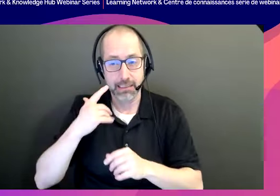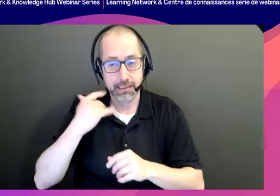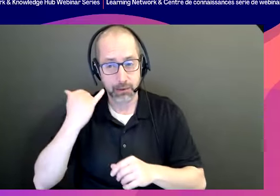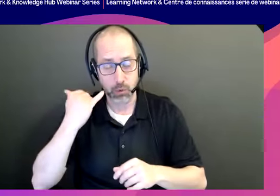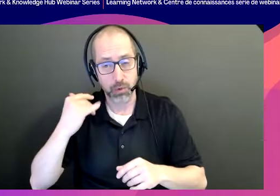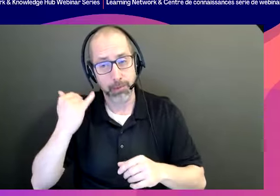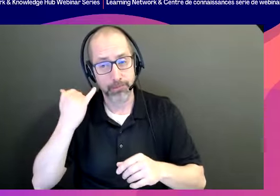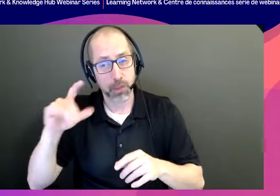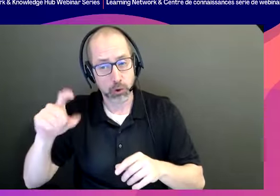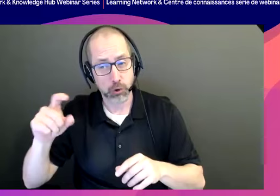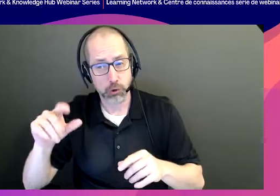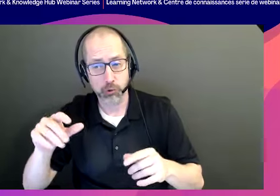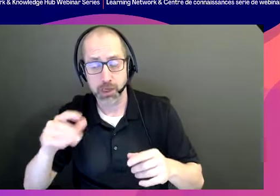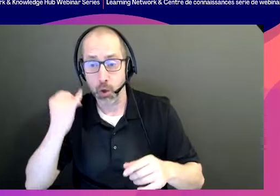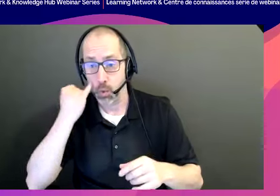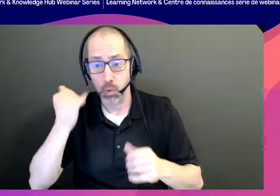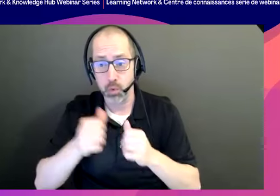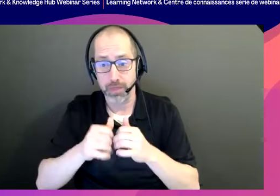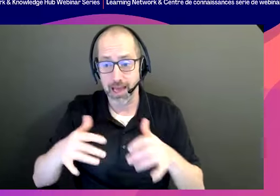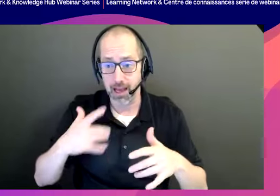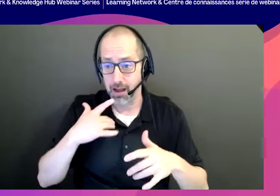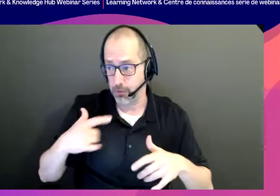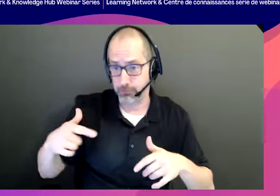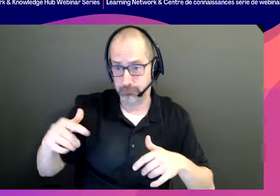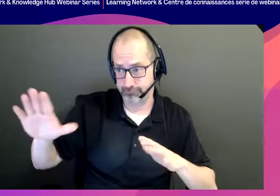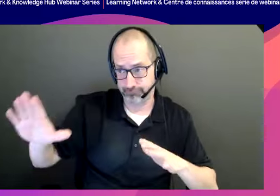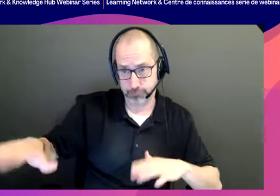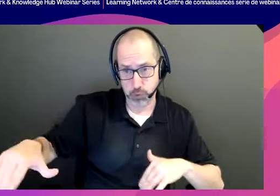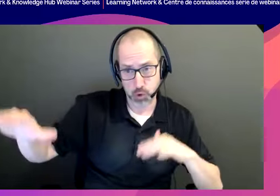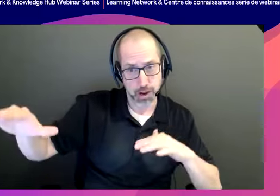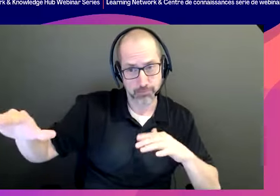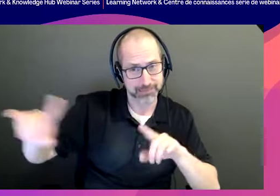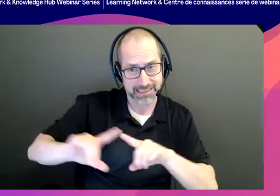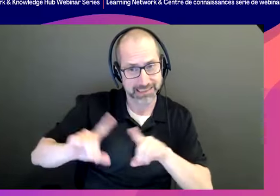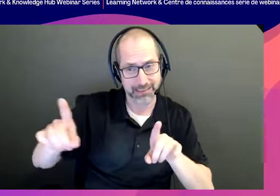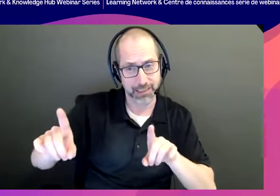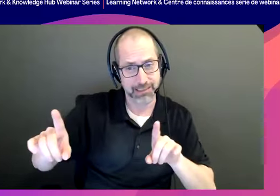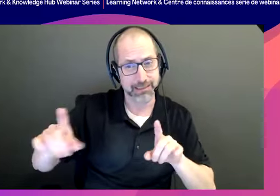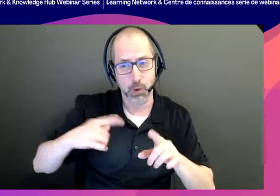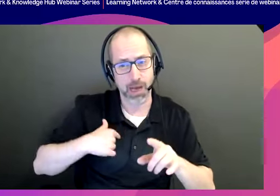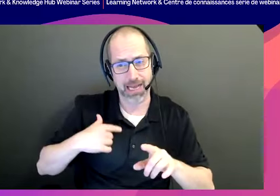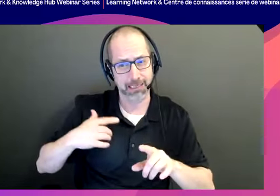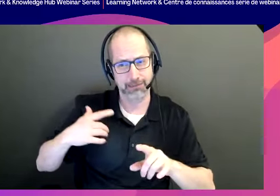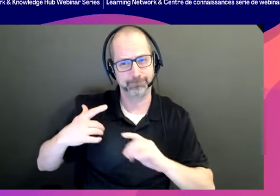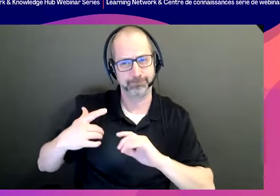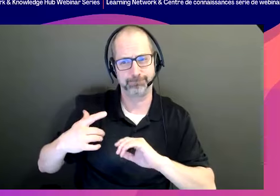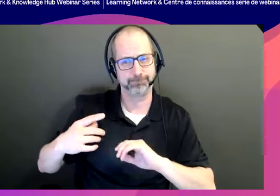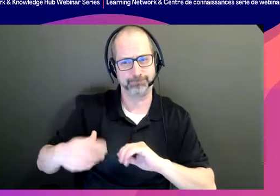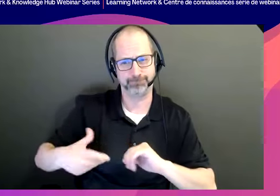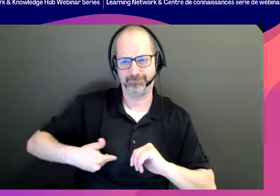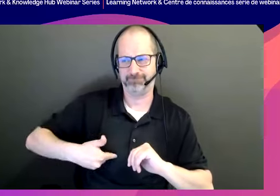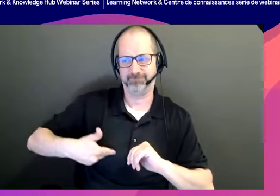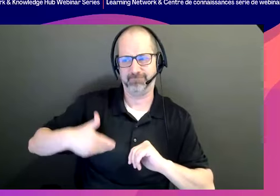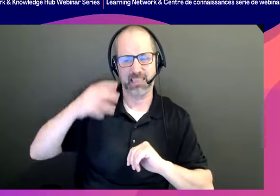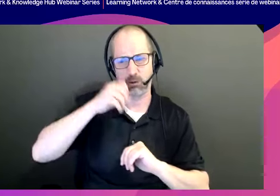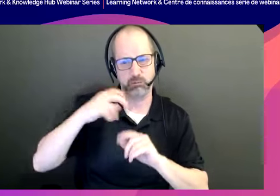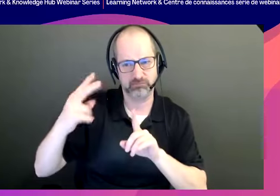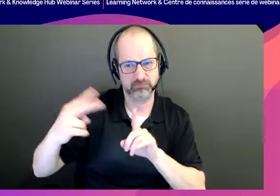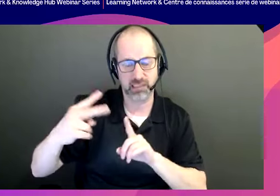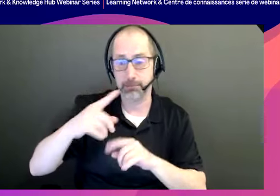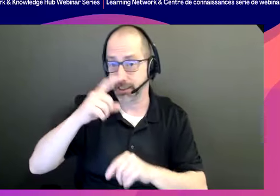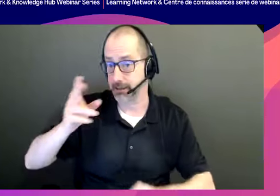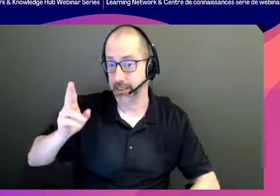adequate upbringing, I automatically assume people are judging me because of also history showed that we